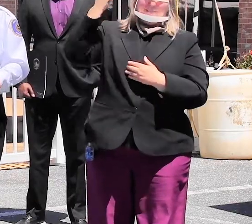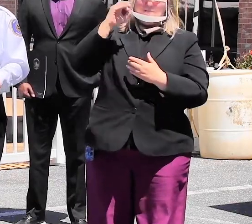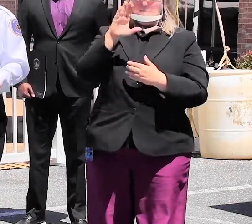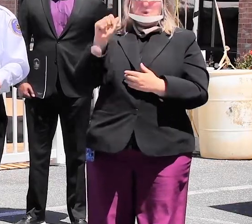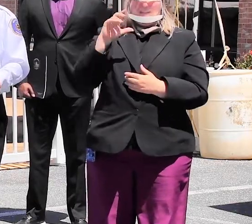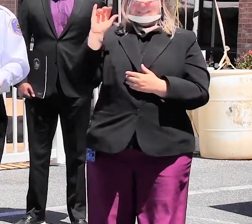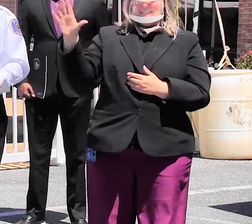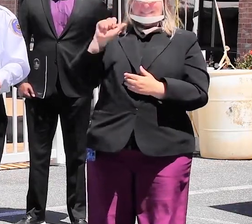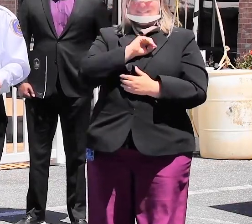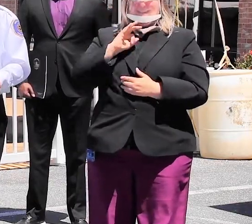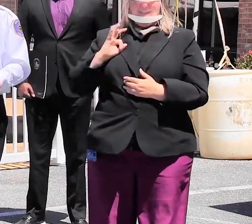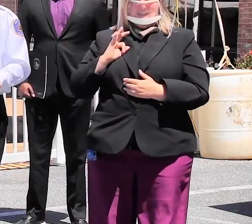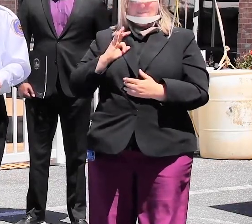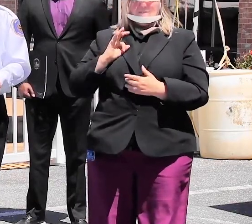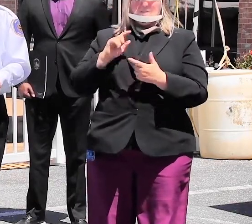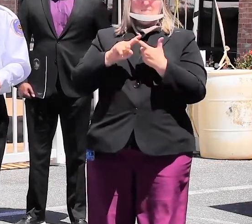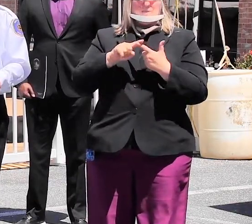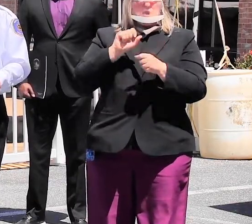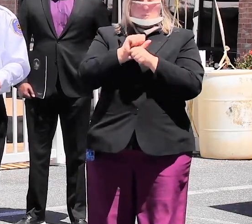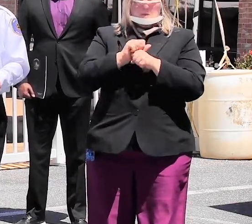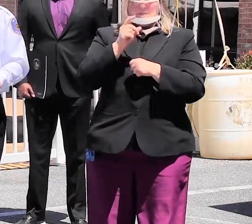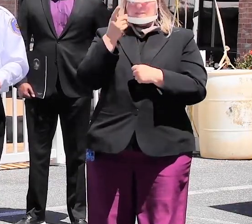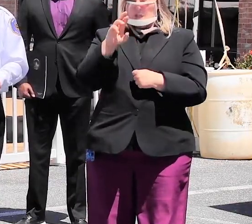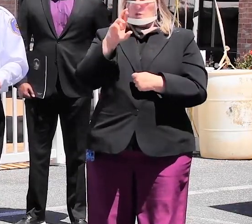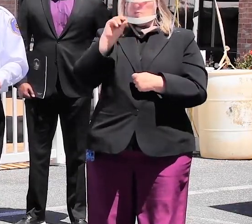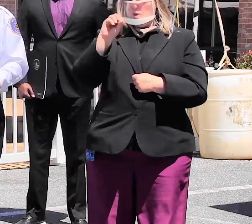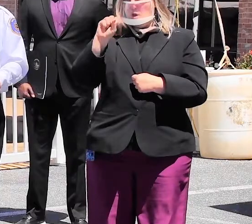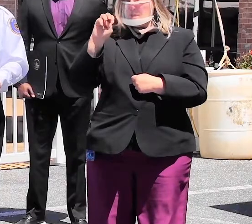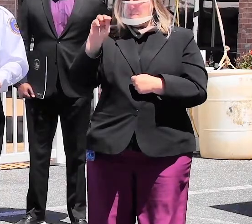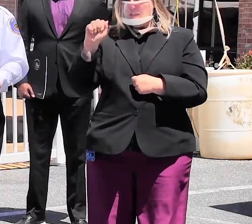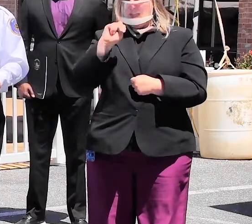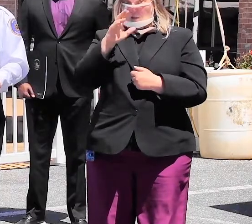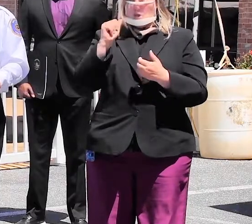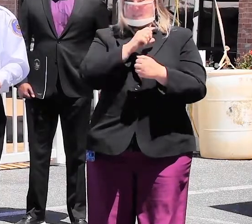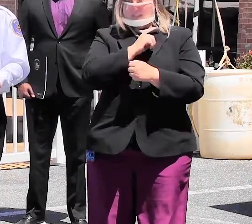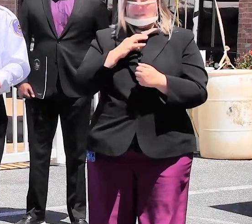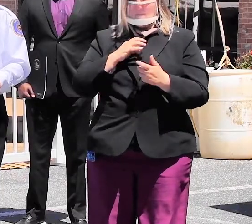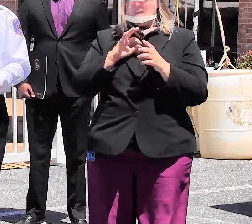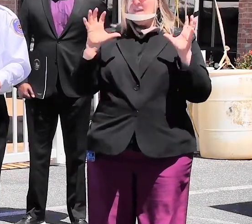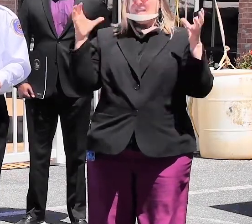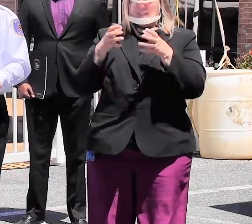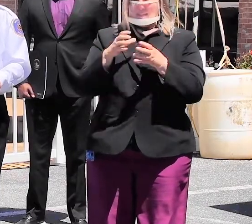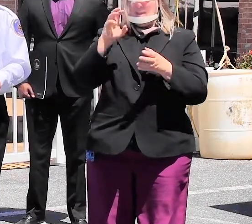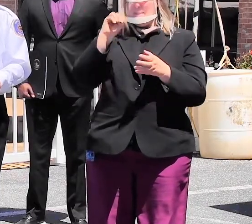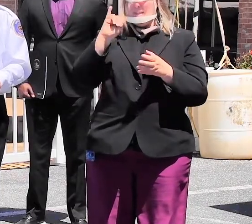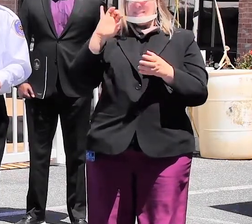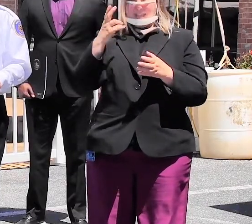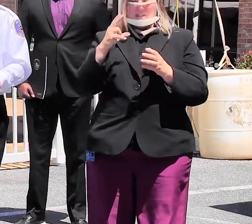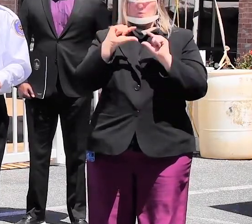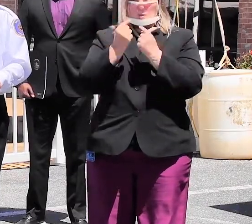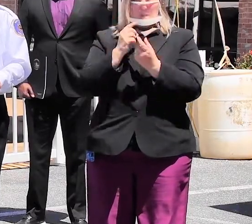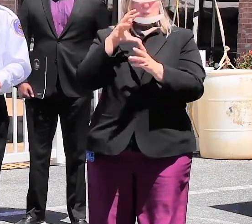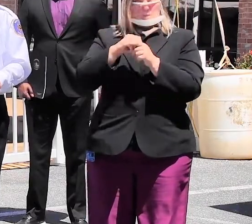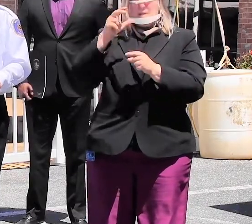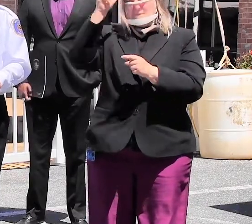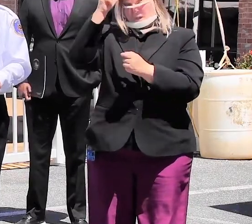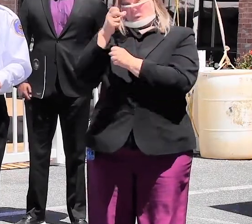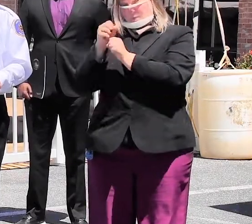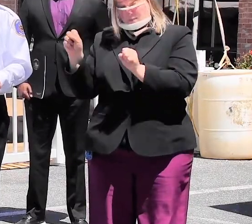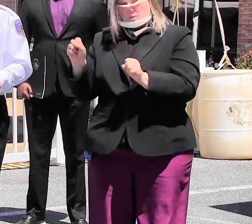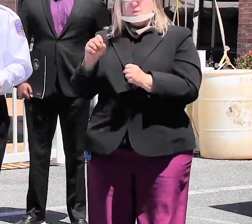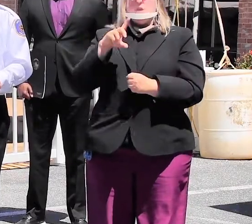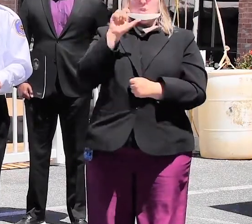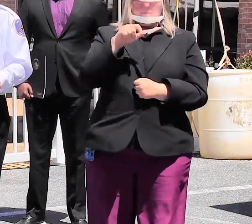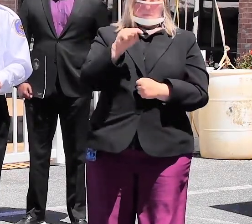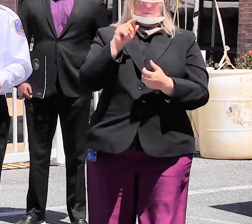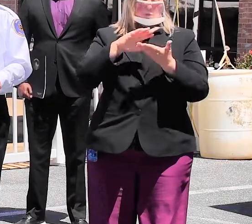staff, the work of Dr. Rossman and her staff, the collective MICH group, including Fire and Rescue,